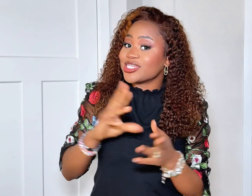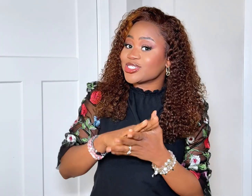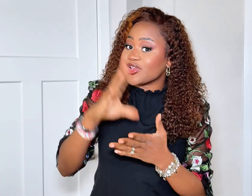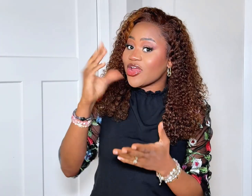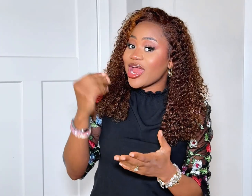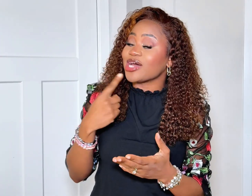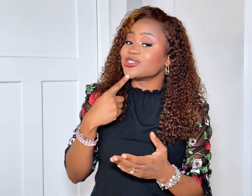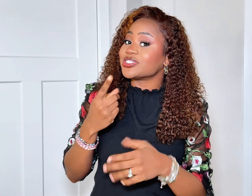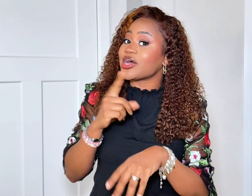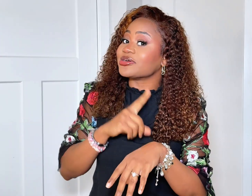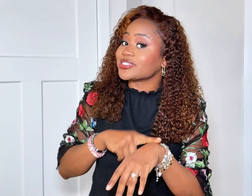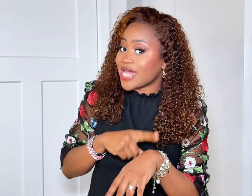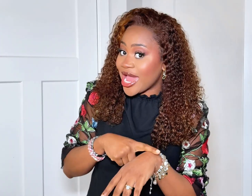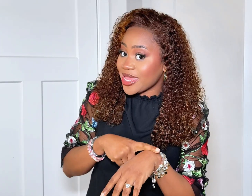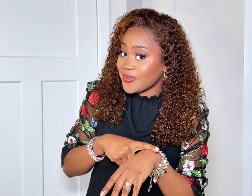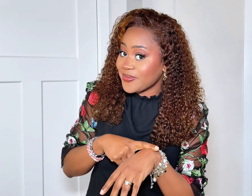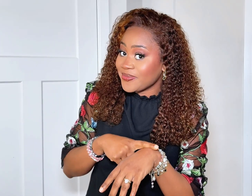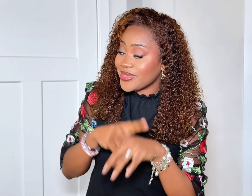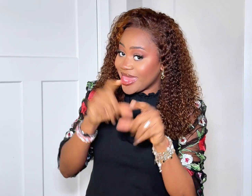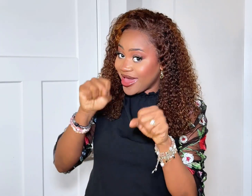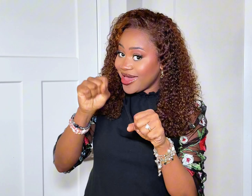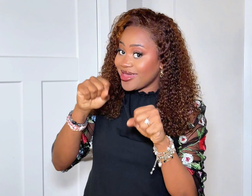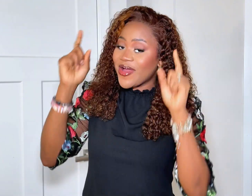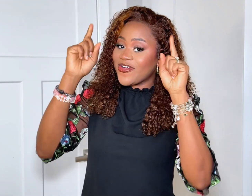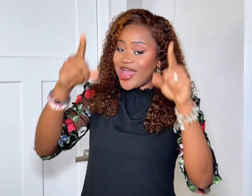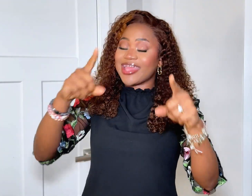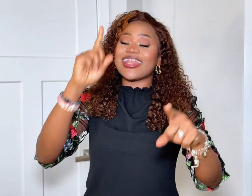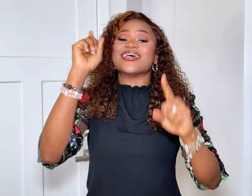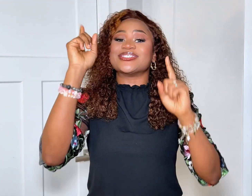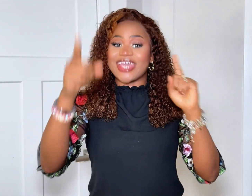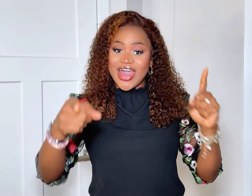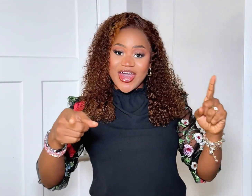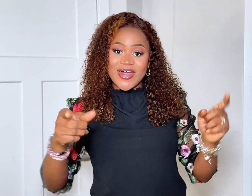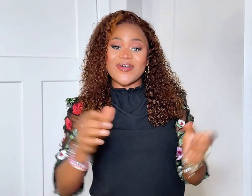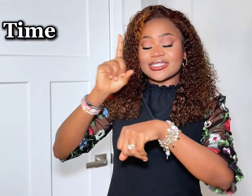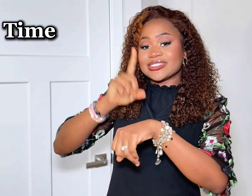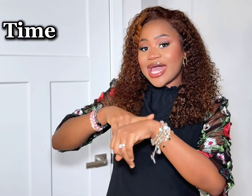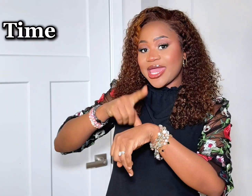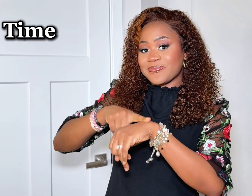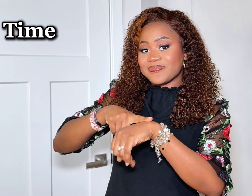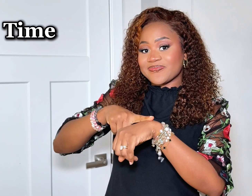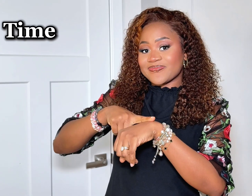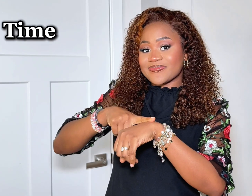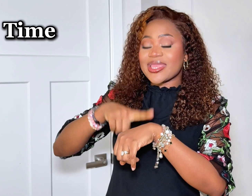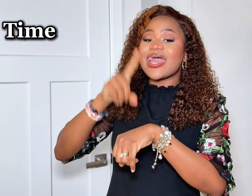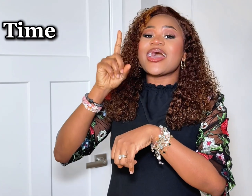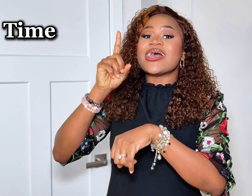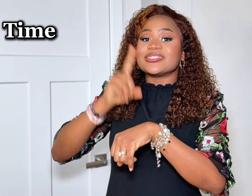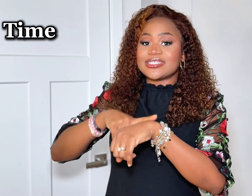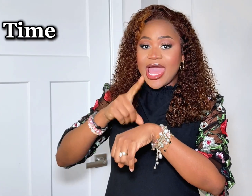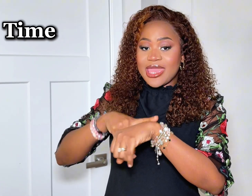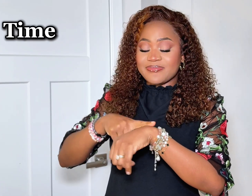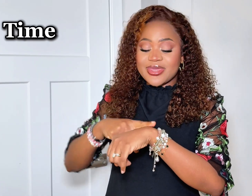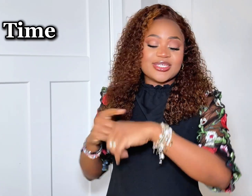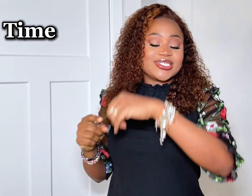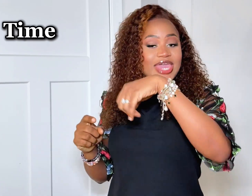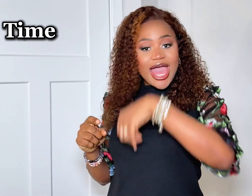to learn how to tell the time? Yeah? All right, let's go. Time. Time. So you have